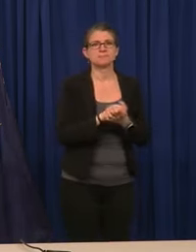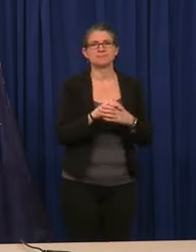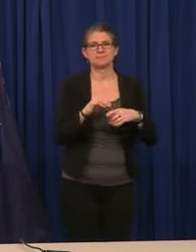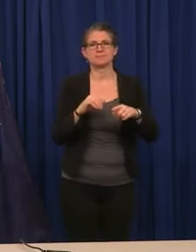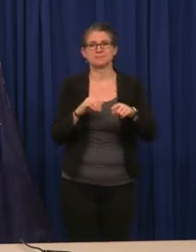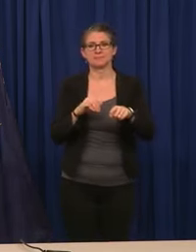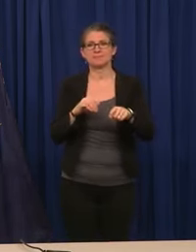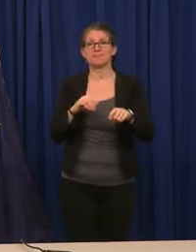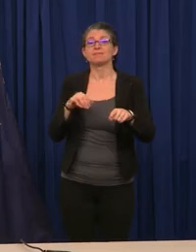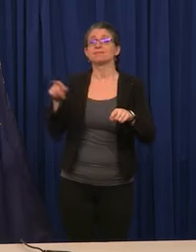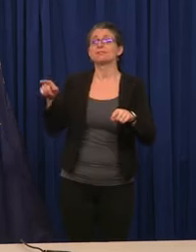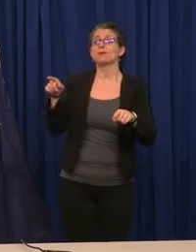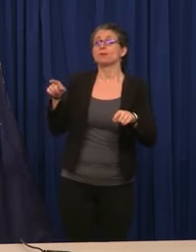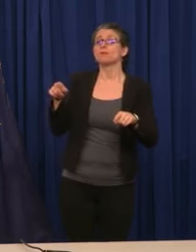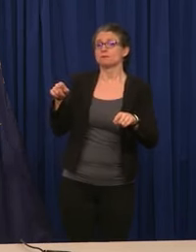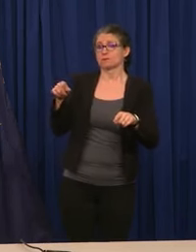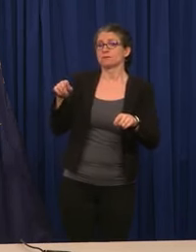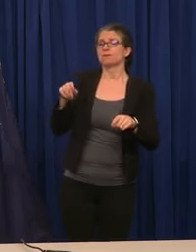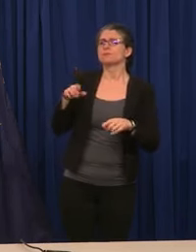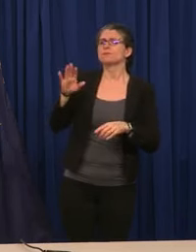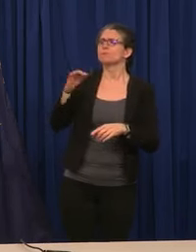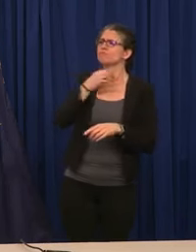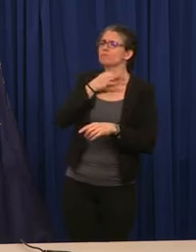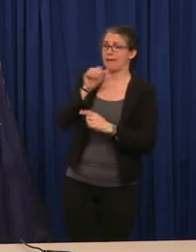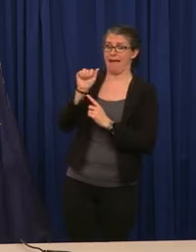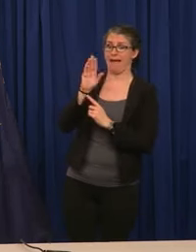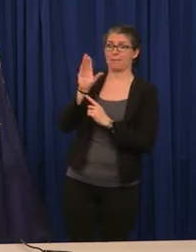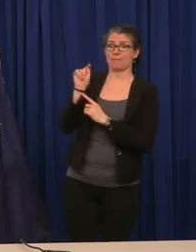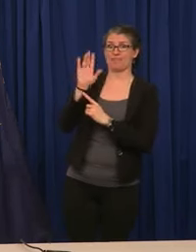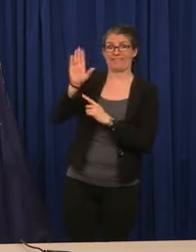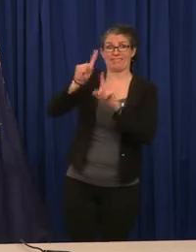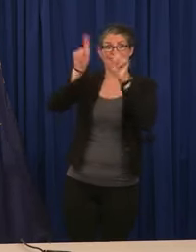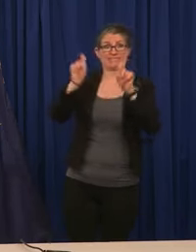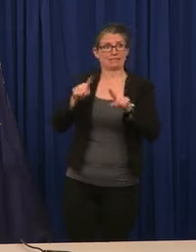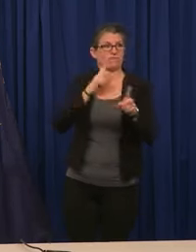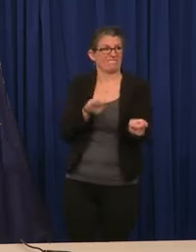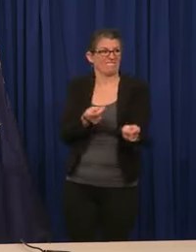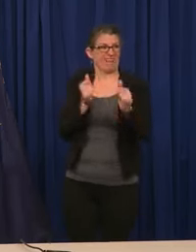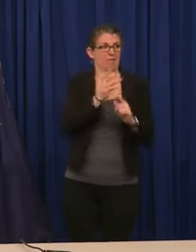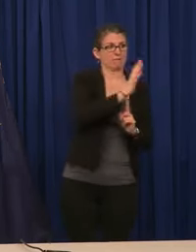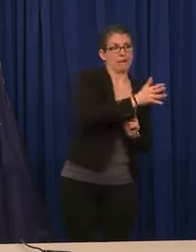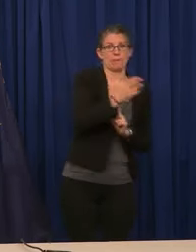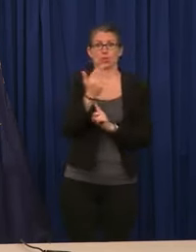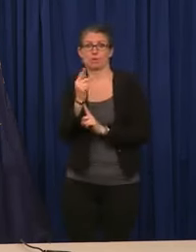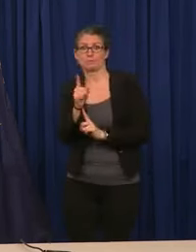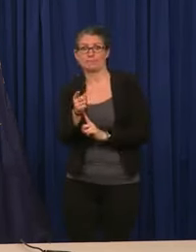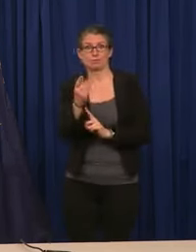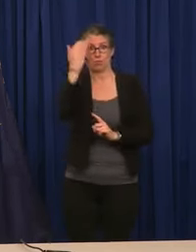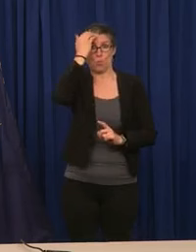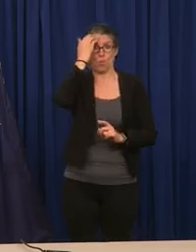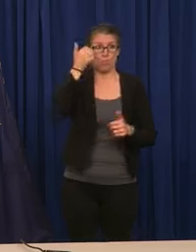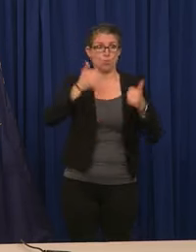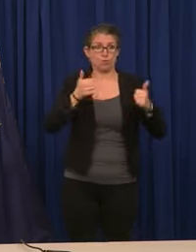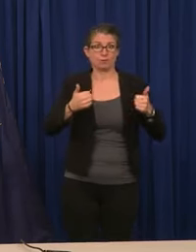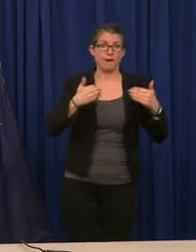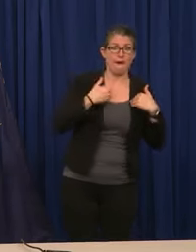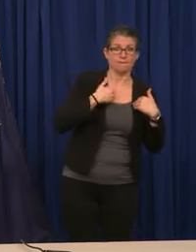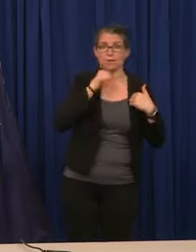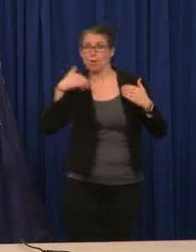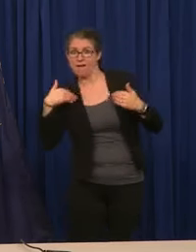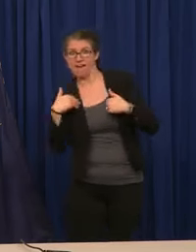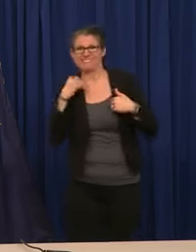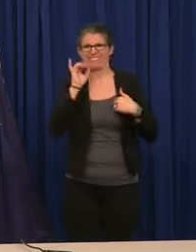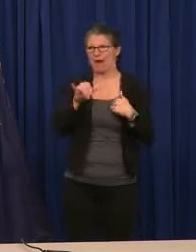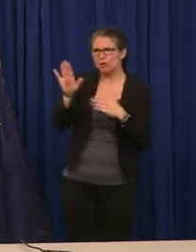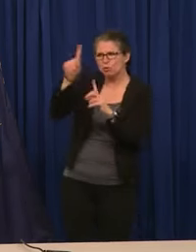And the goal of the rapid test is multifold. Certainly, we want to get folks a quick answer. We